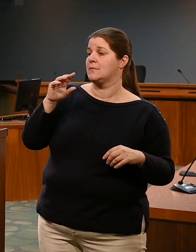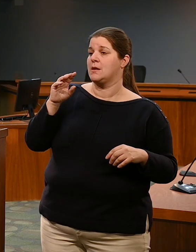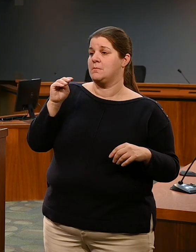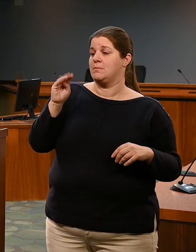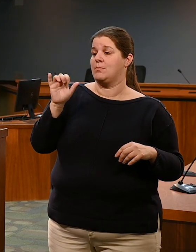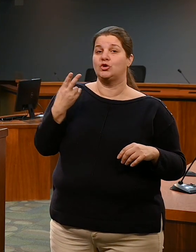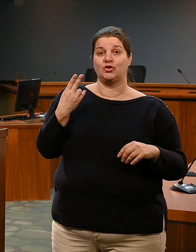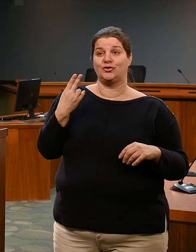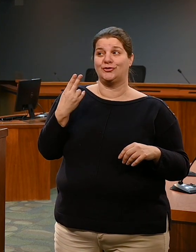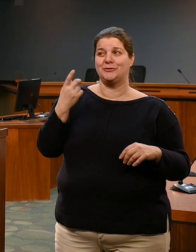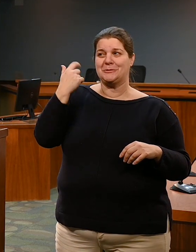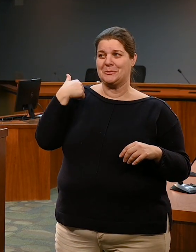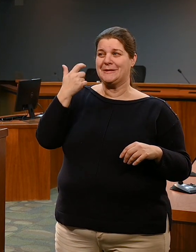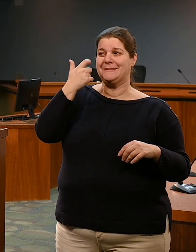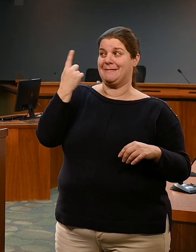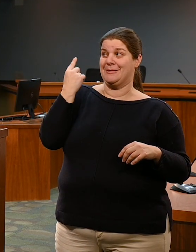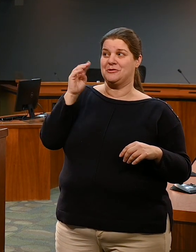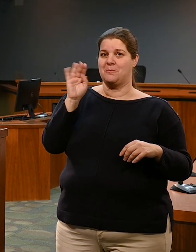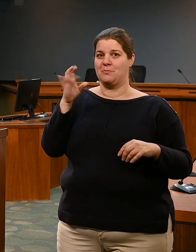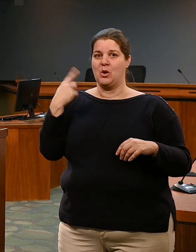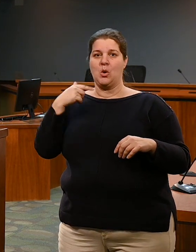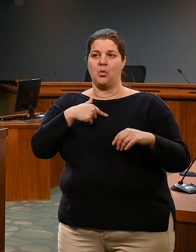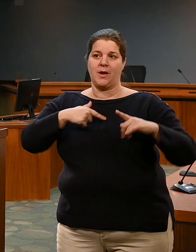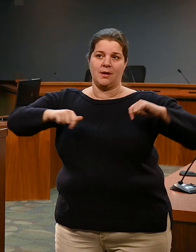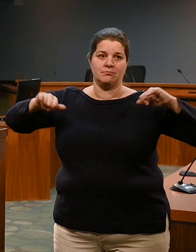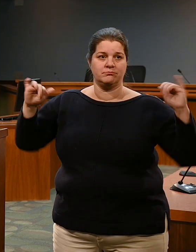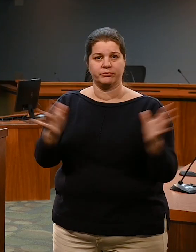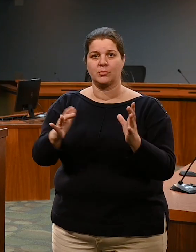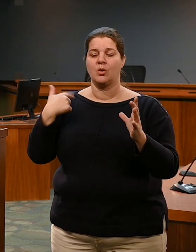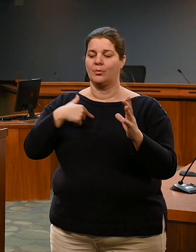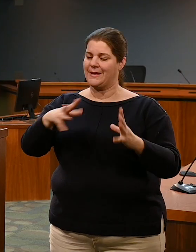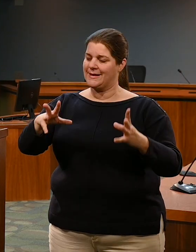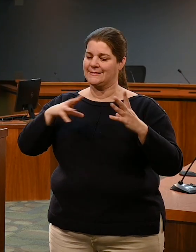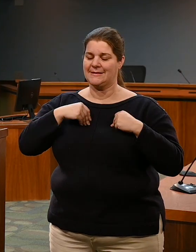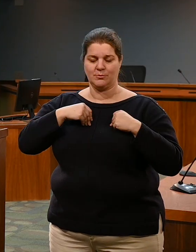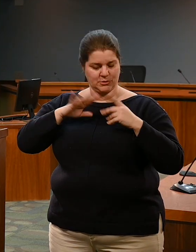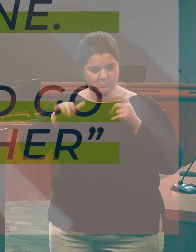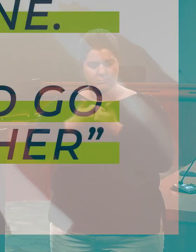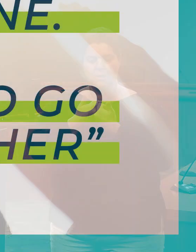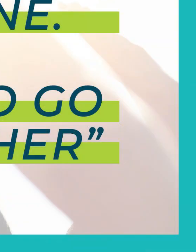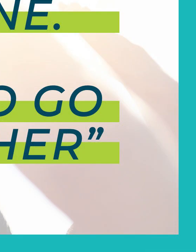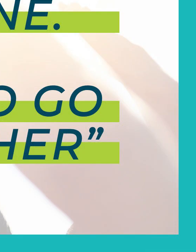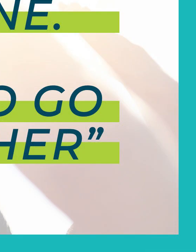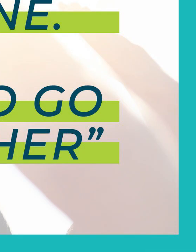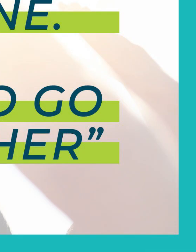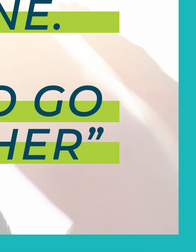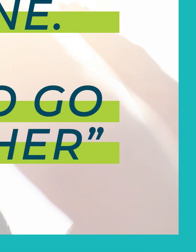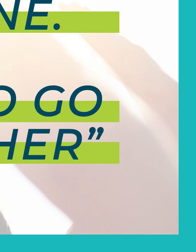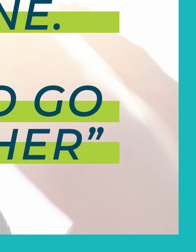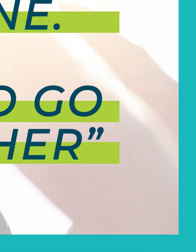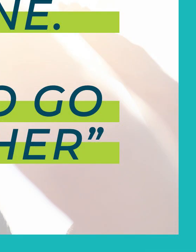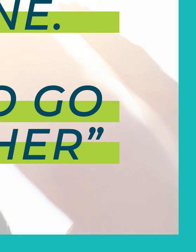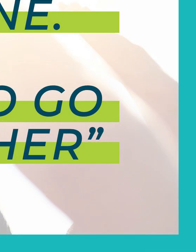gathered right here in this room and we took the charge of the African proverb. If you want to go fast,